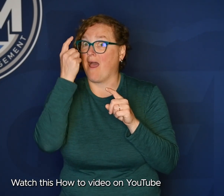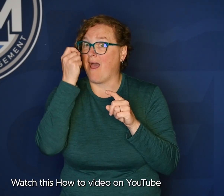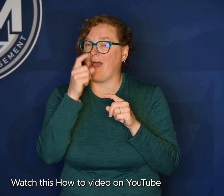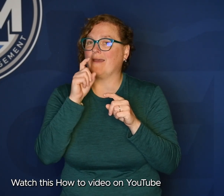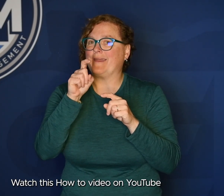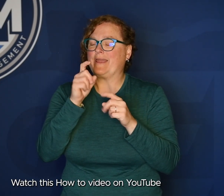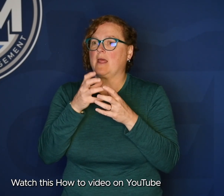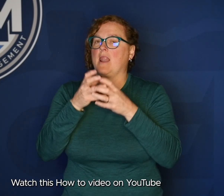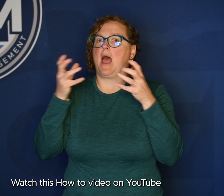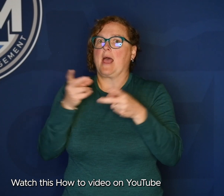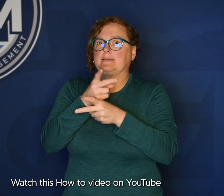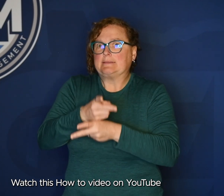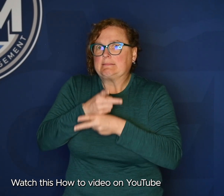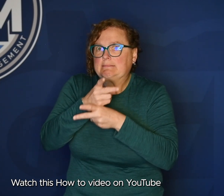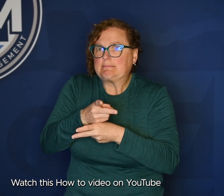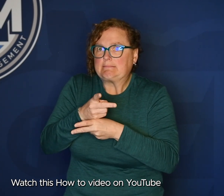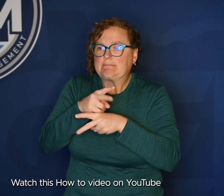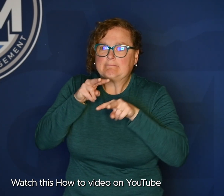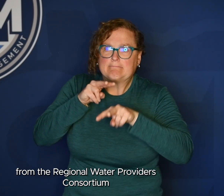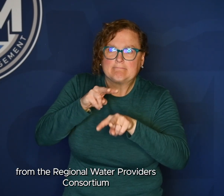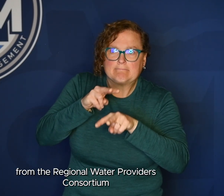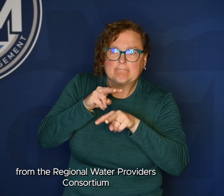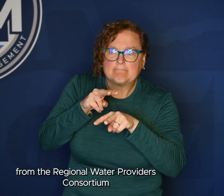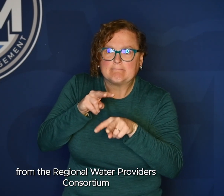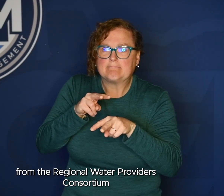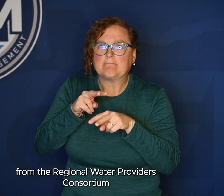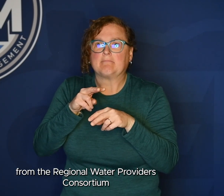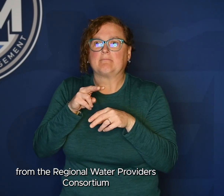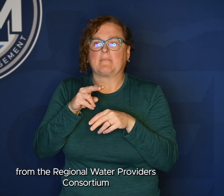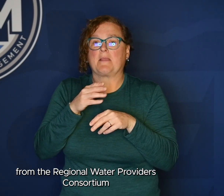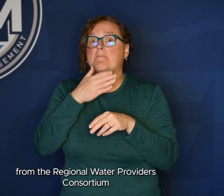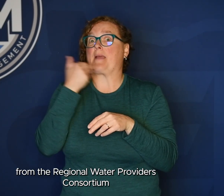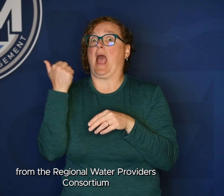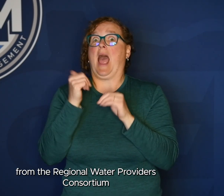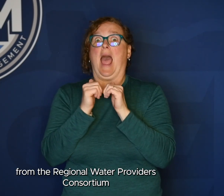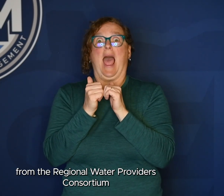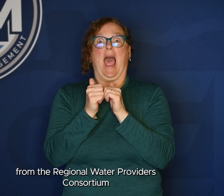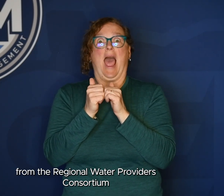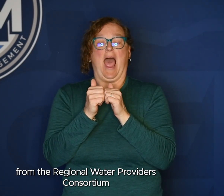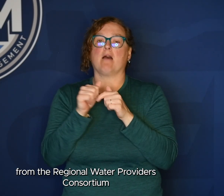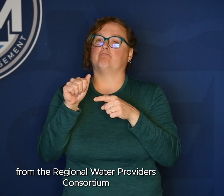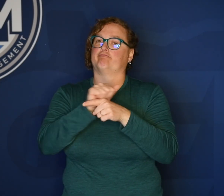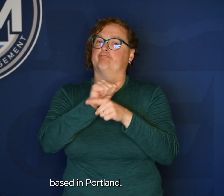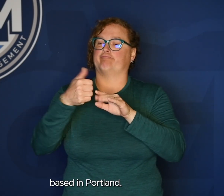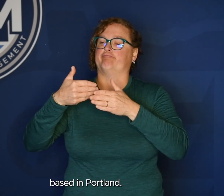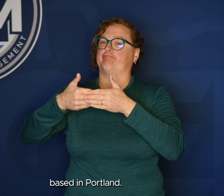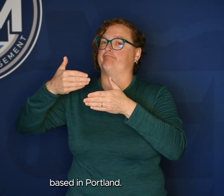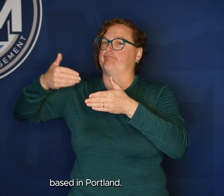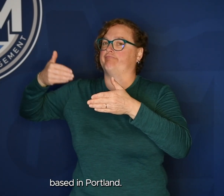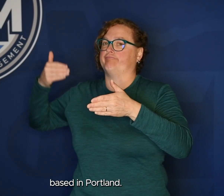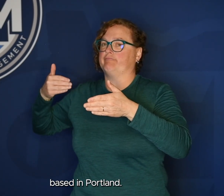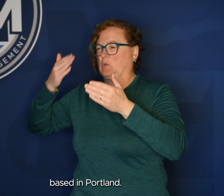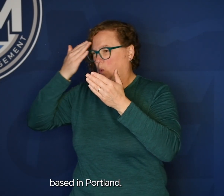Watch this how-to video on YouTube from the Regional Water Providers Consortium, based in Portland.